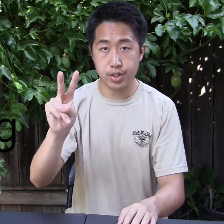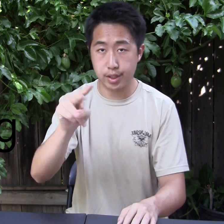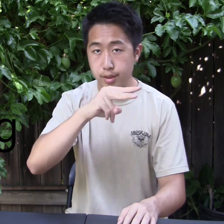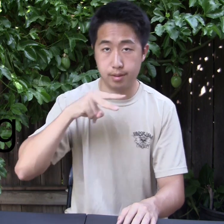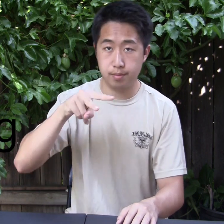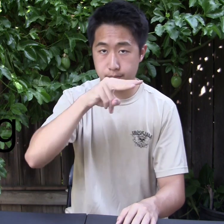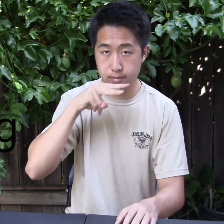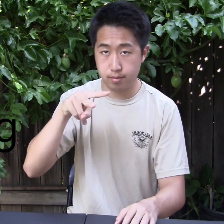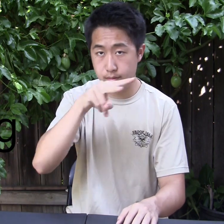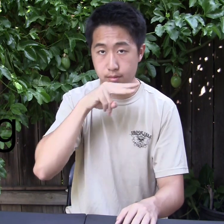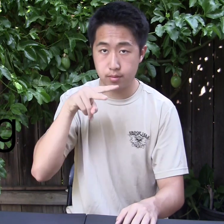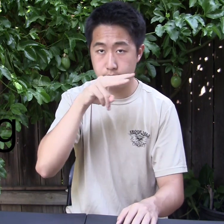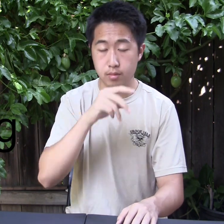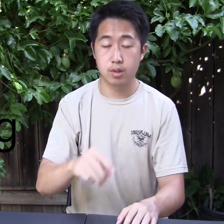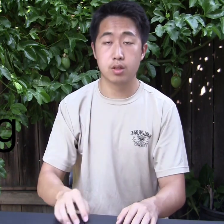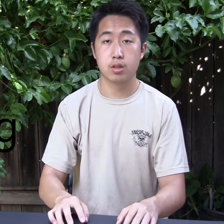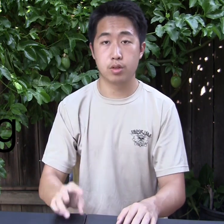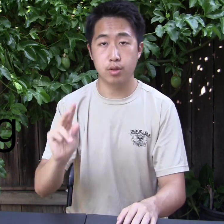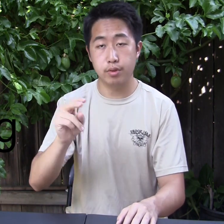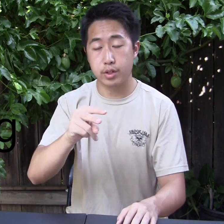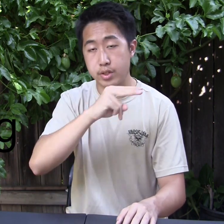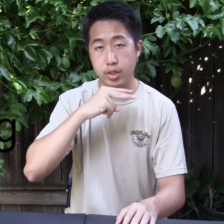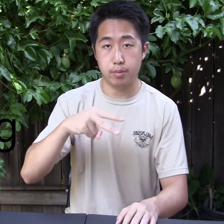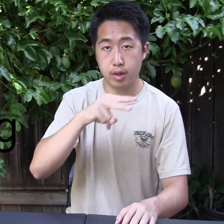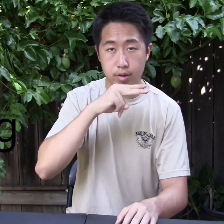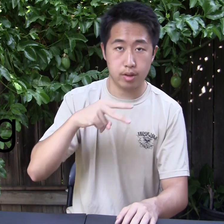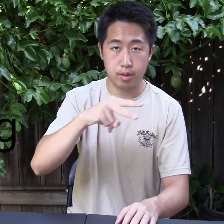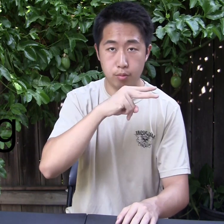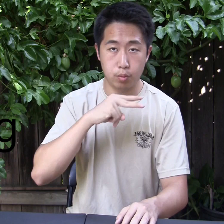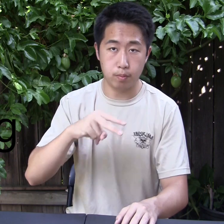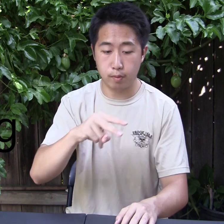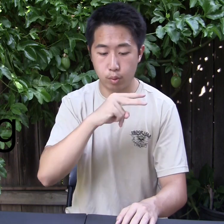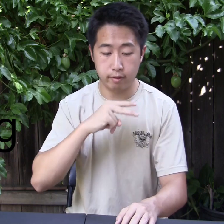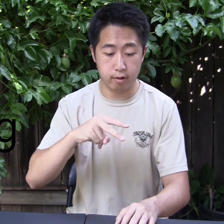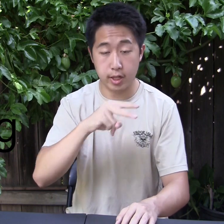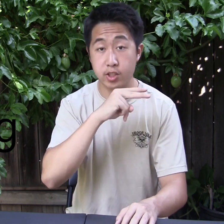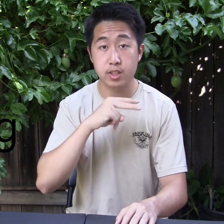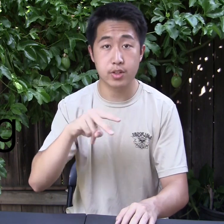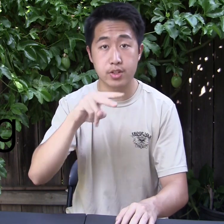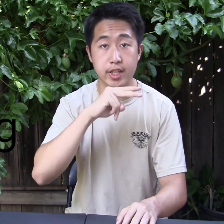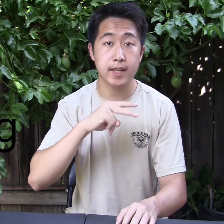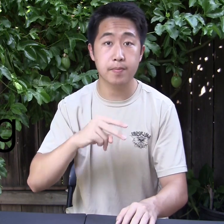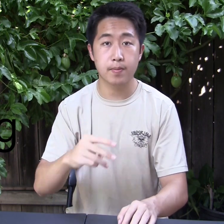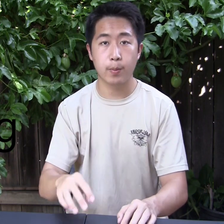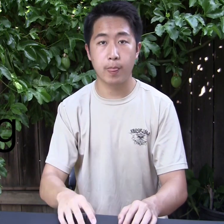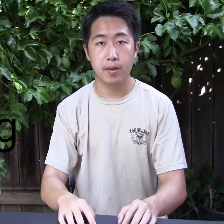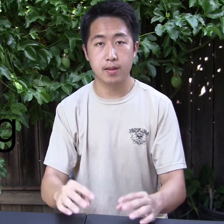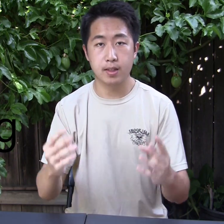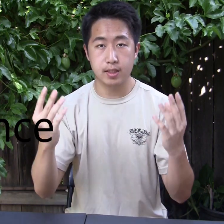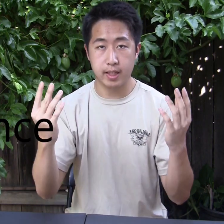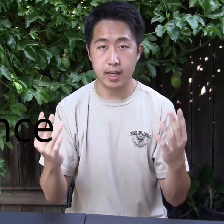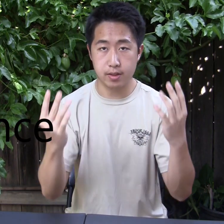Sing. 2 fingers at your mouth. Wave it around. This is sing. Dance.